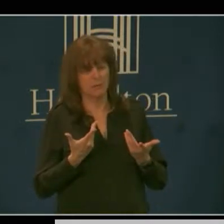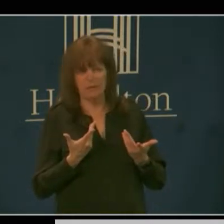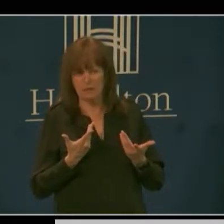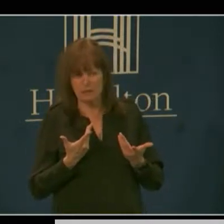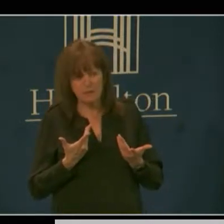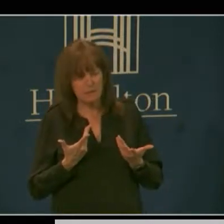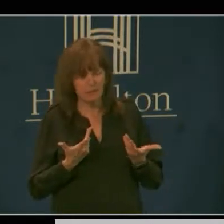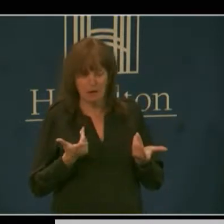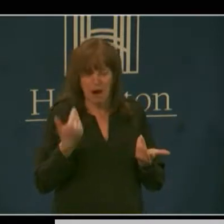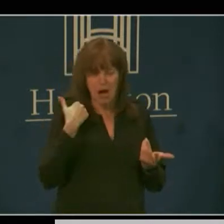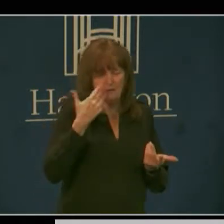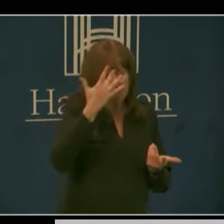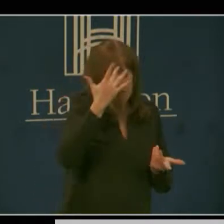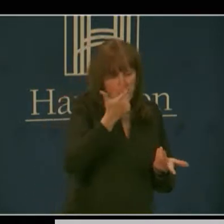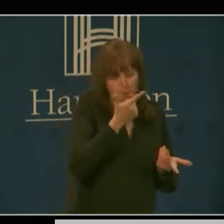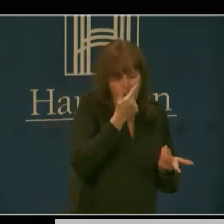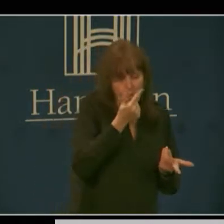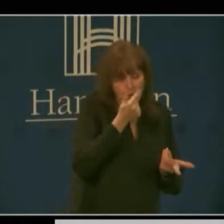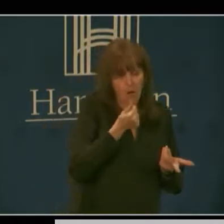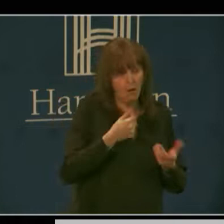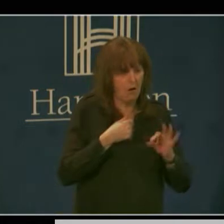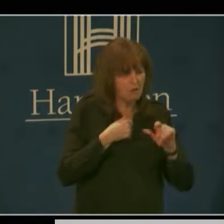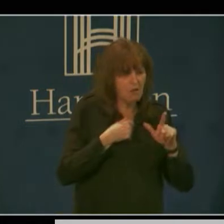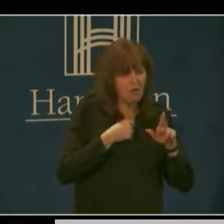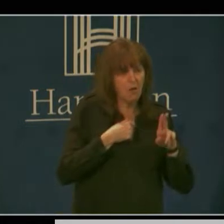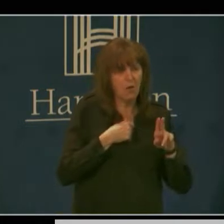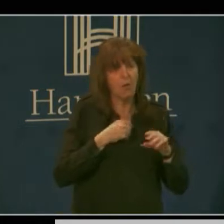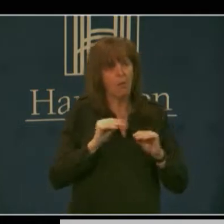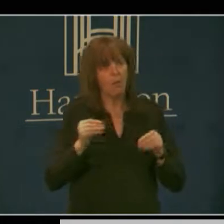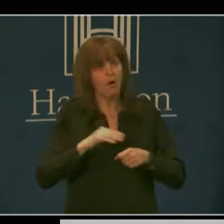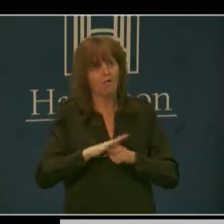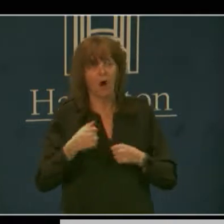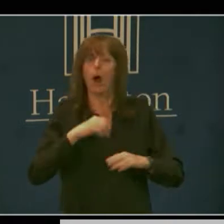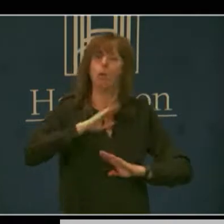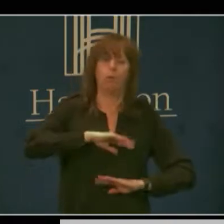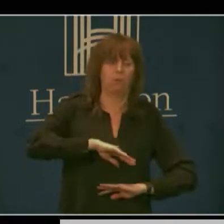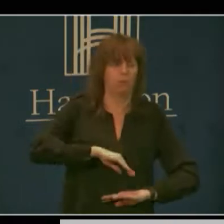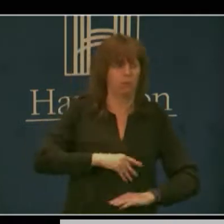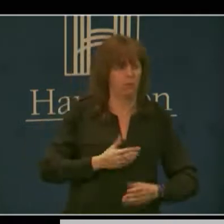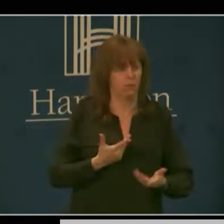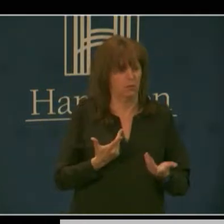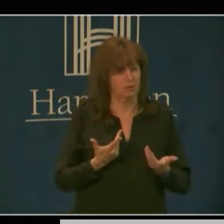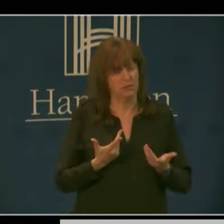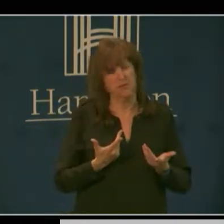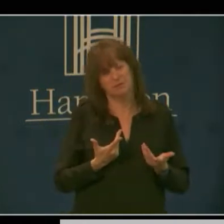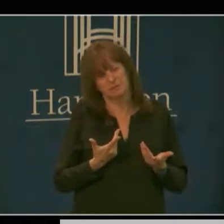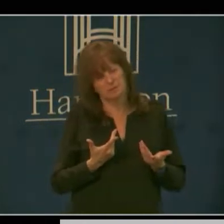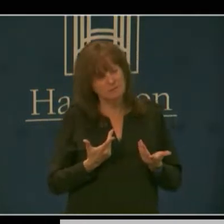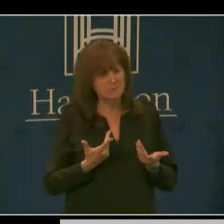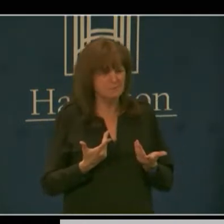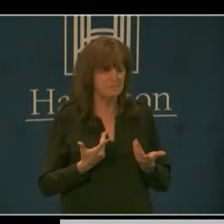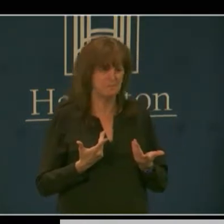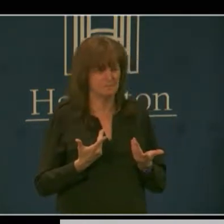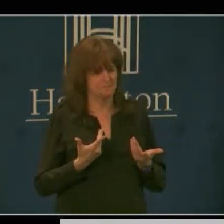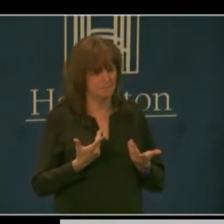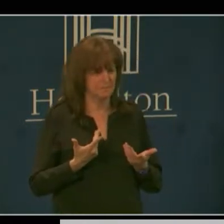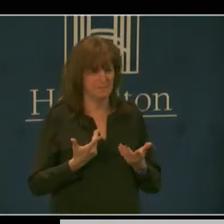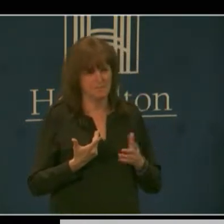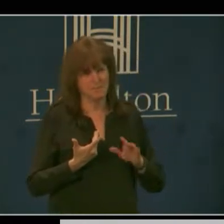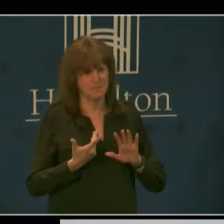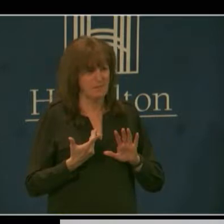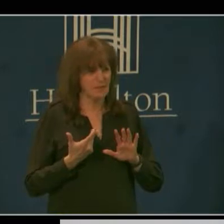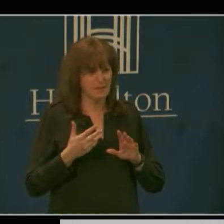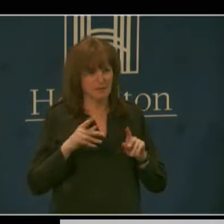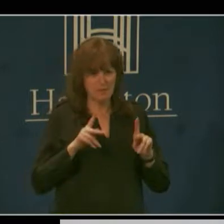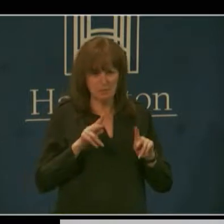COVID-19 or not. I also want to clarify, Mike, if I can follow up on my last answer, because people might be sitting there going, did I